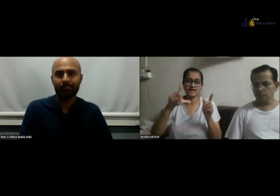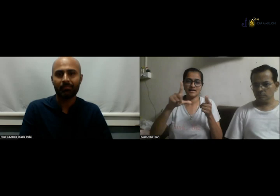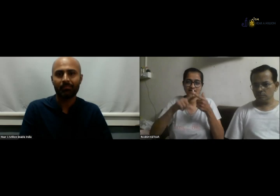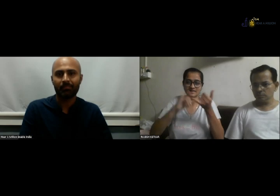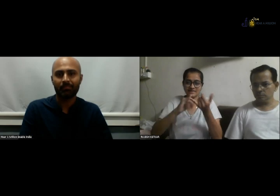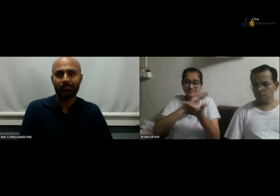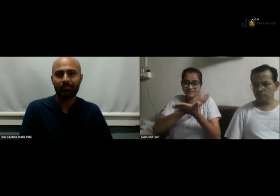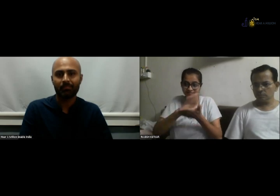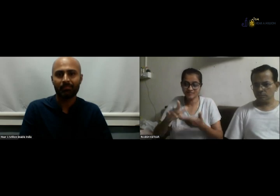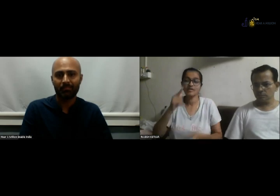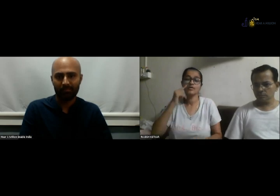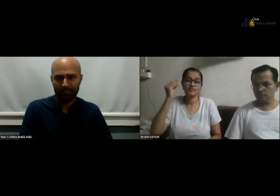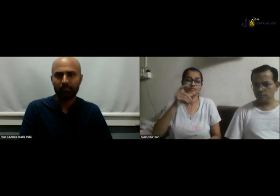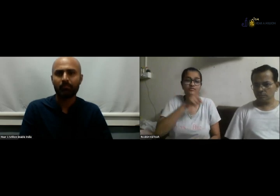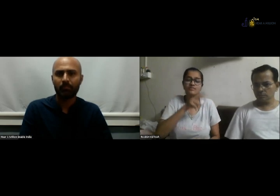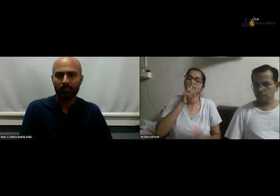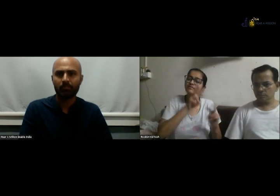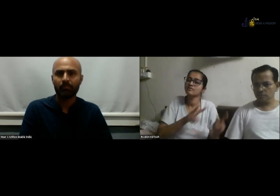a hearing,